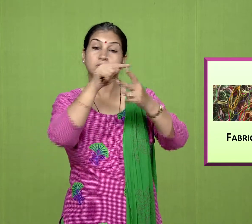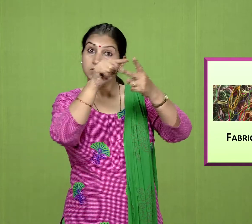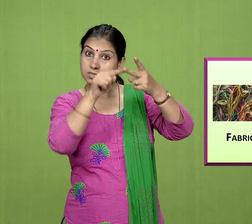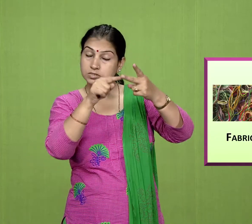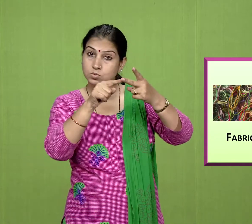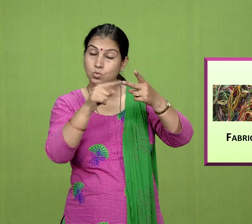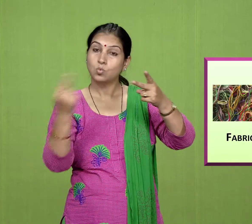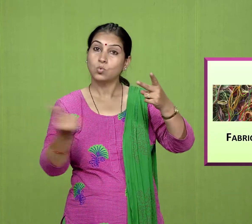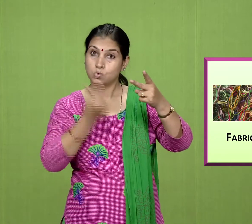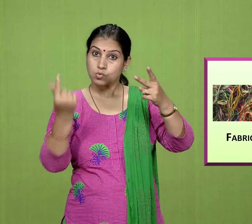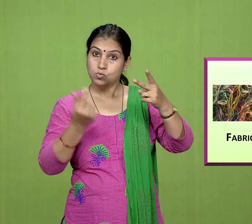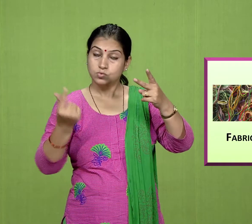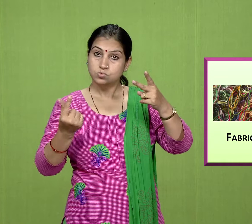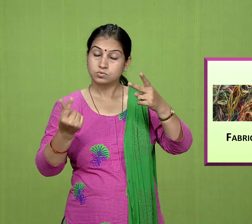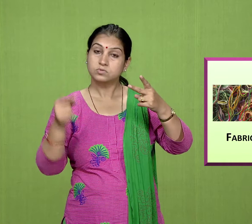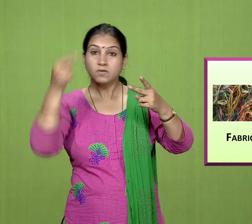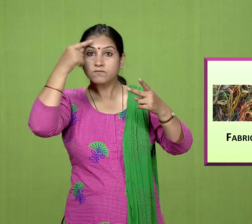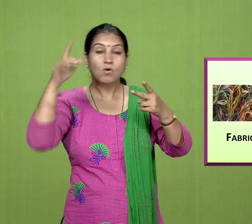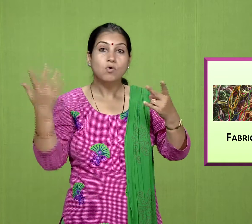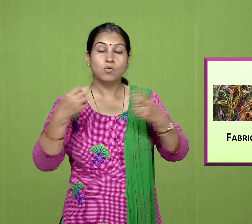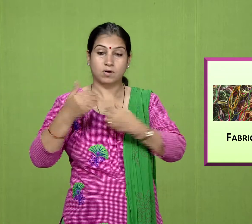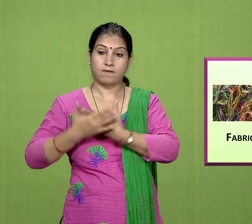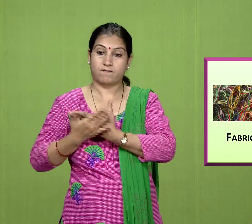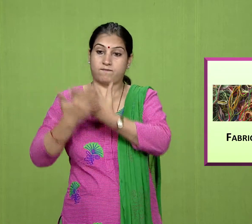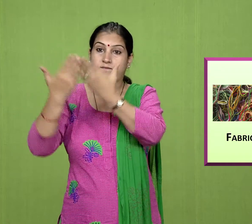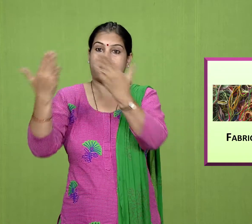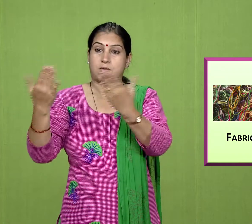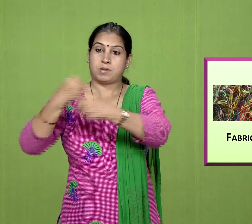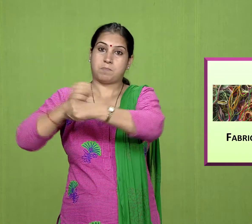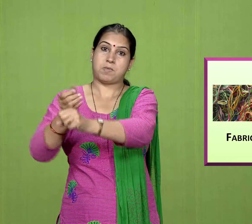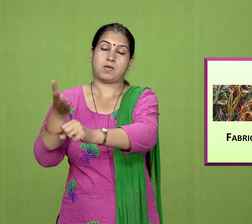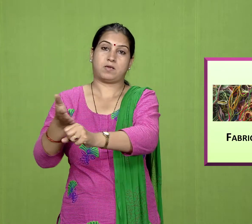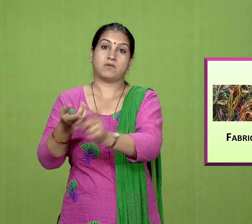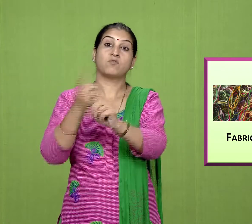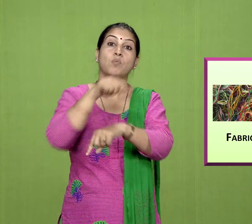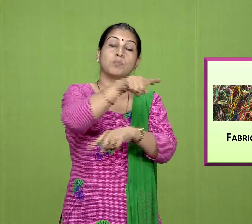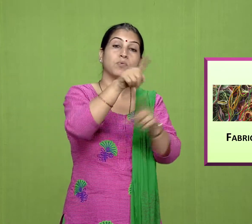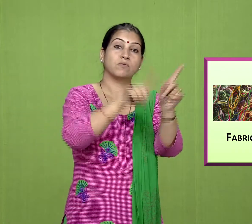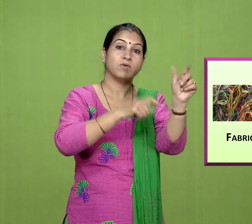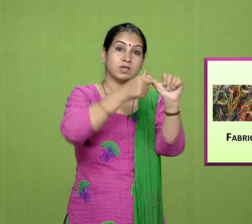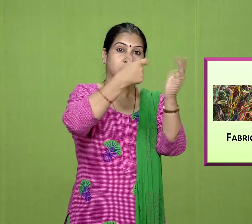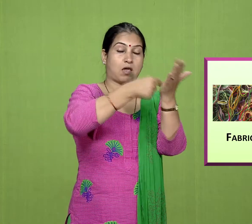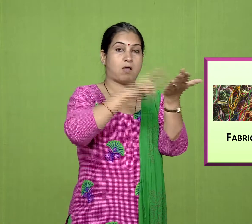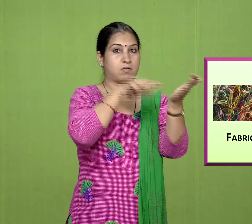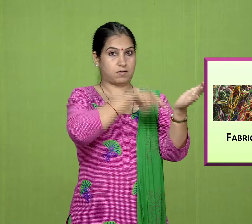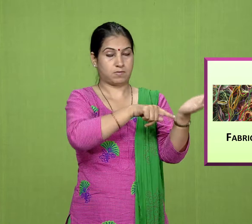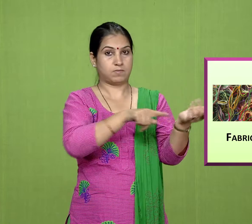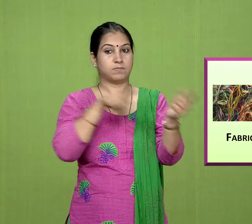Using these two methods, fiber is made and converted from yarn to